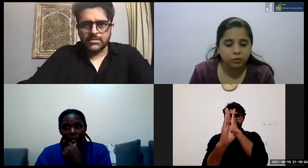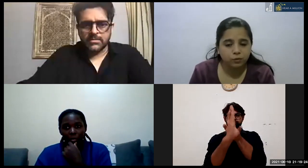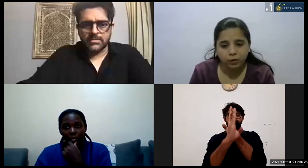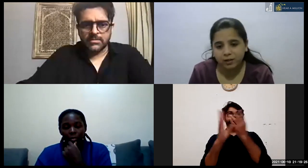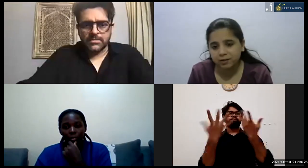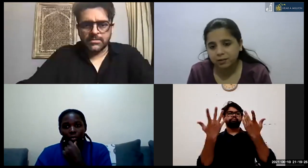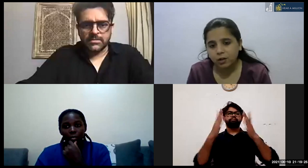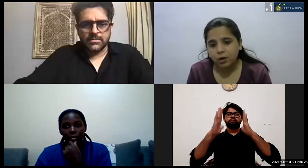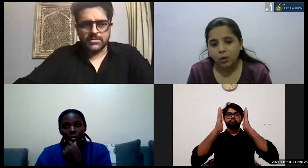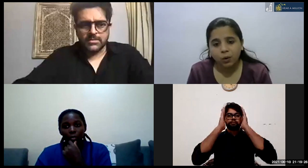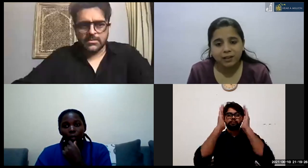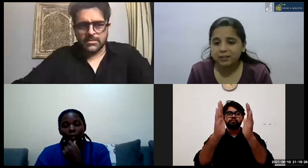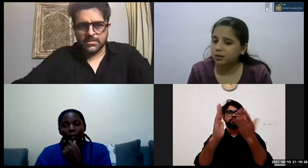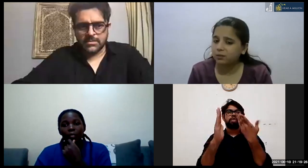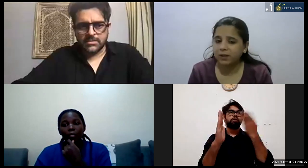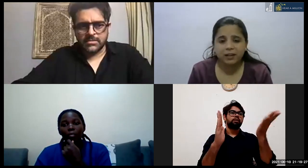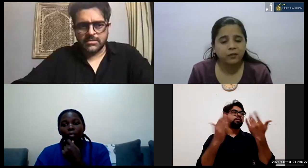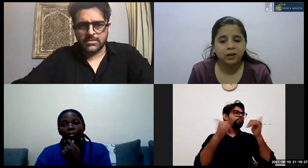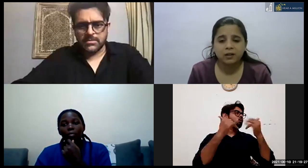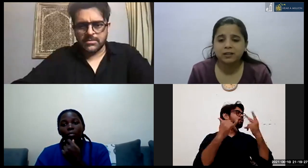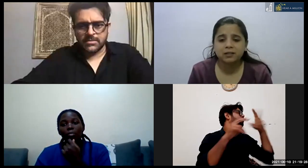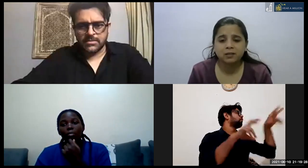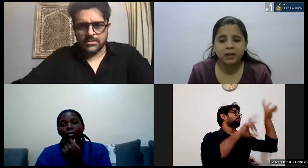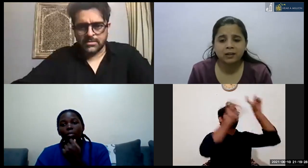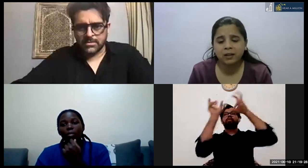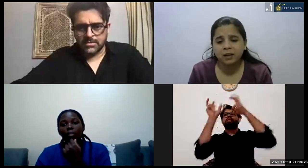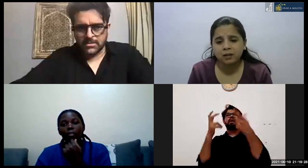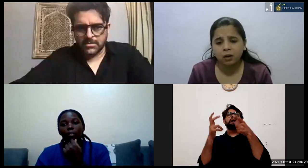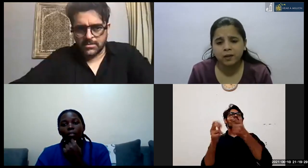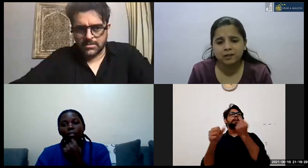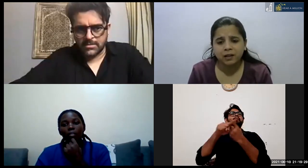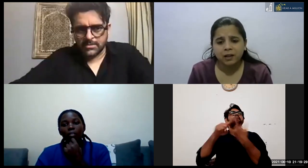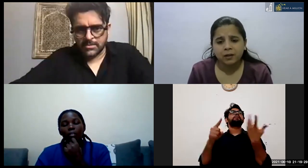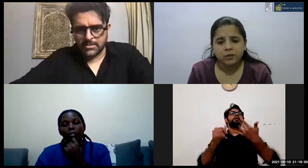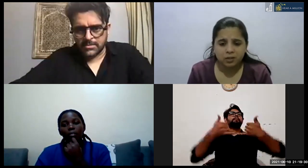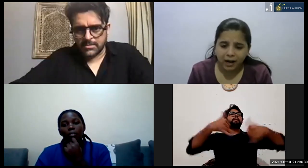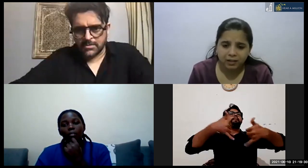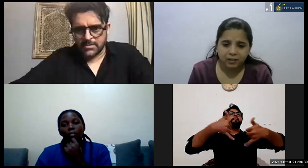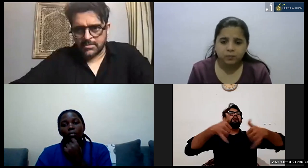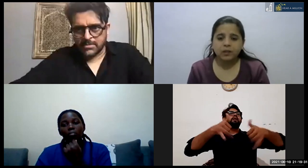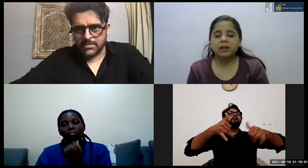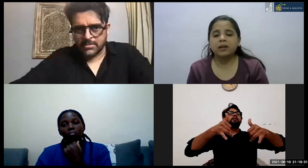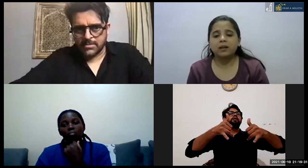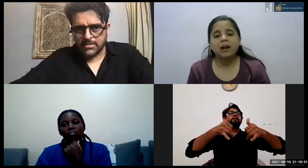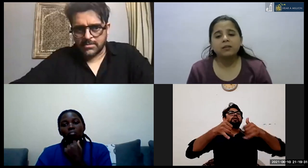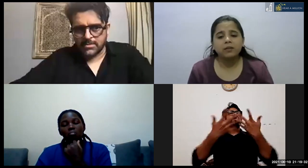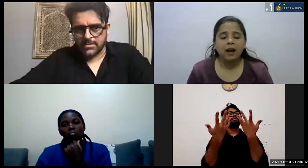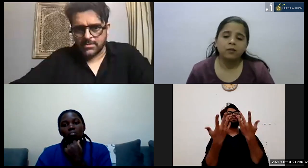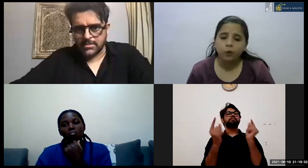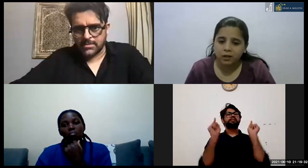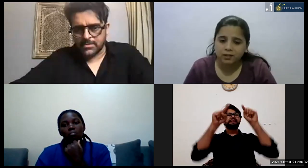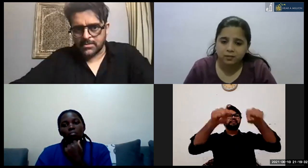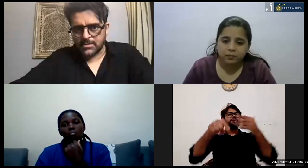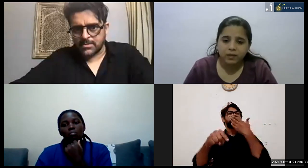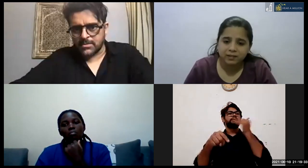from 0 to 4 years old, it's very difficult. It's very, they always distracting. They can't have